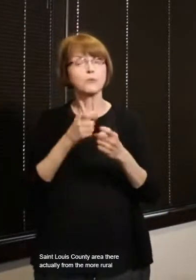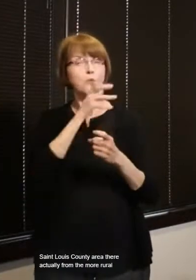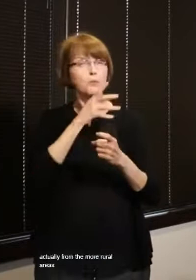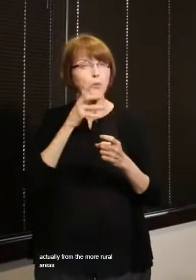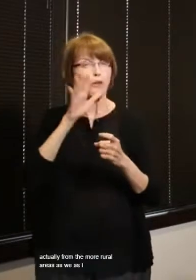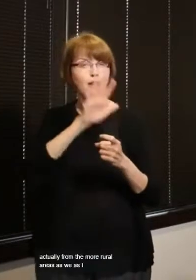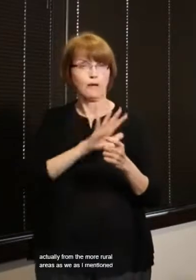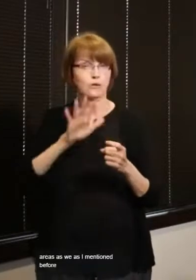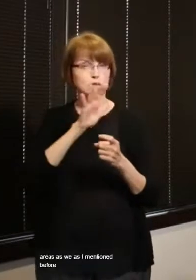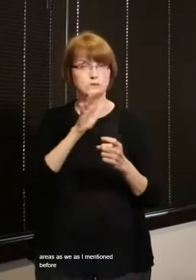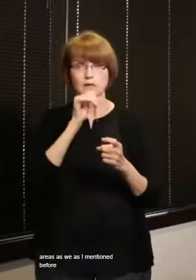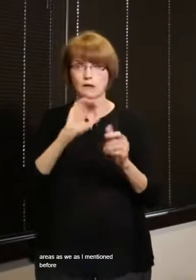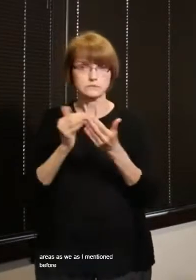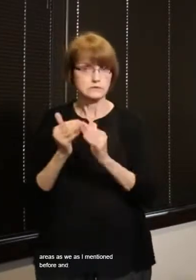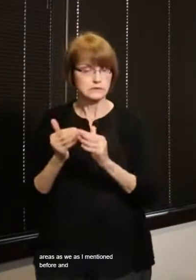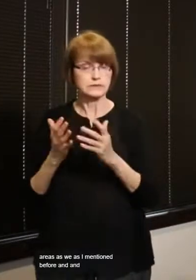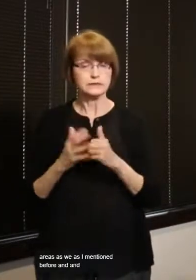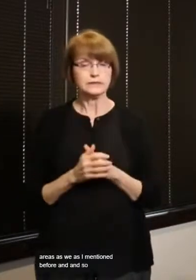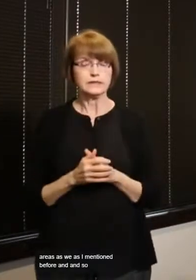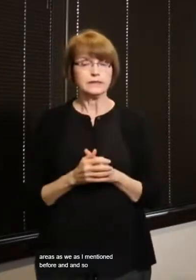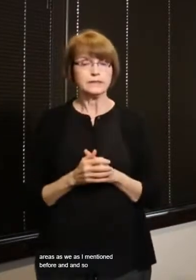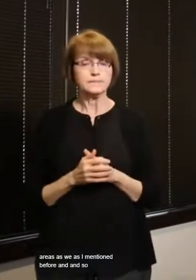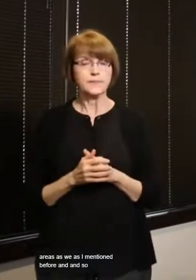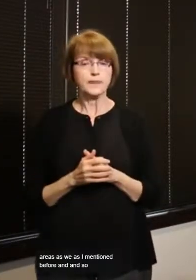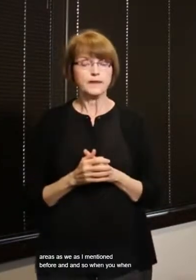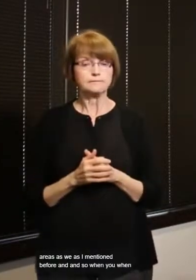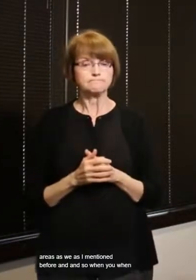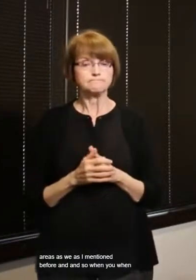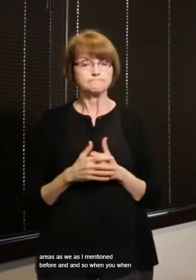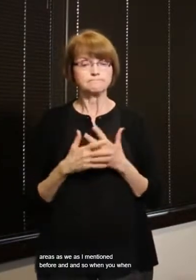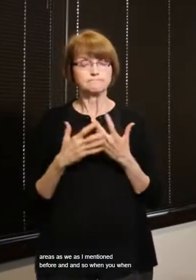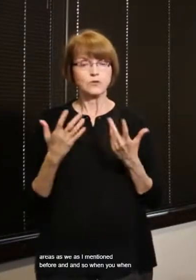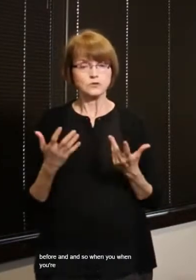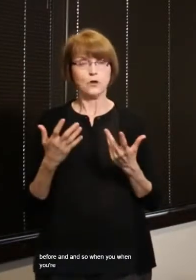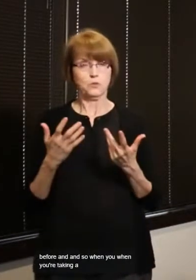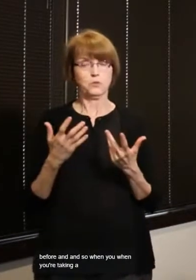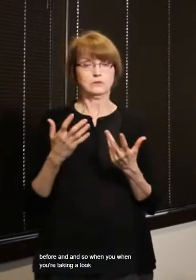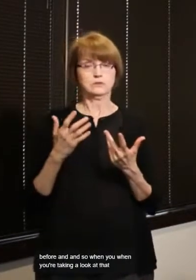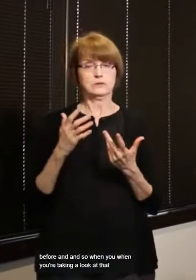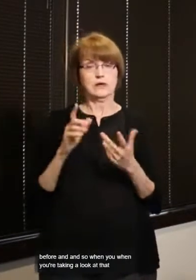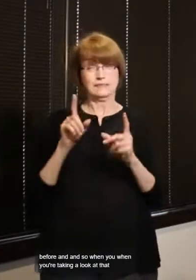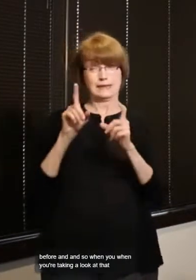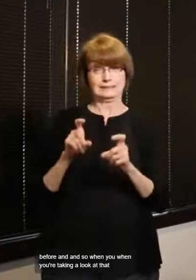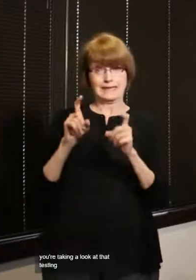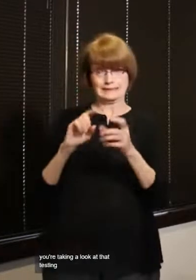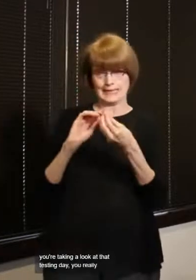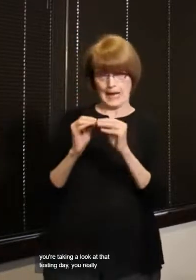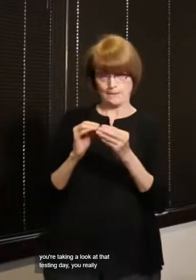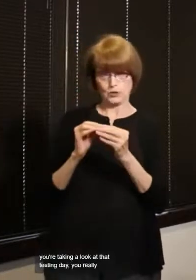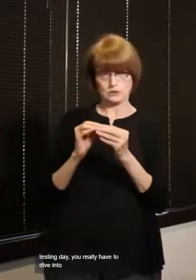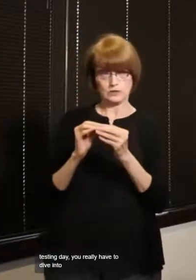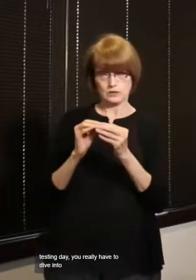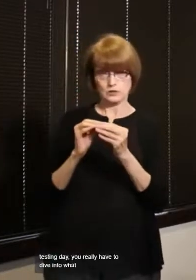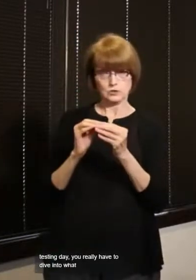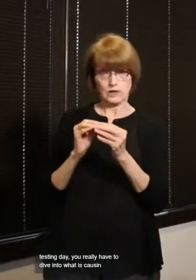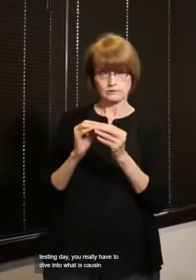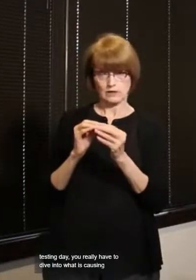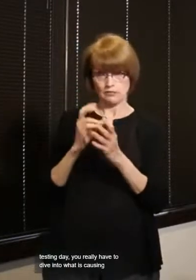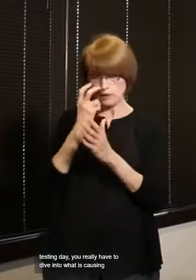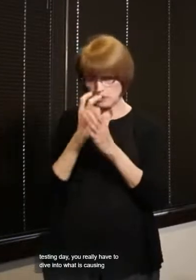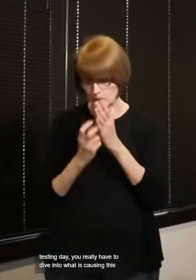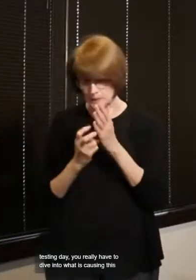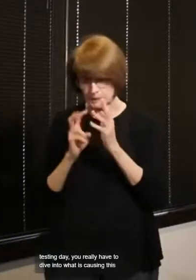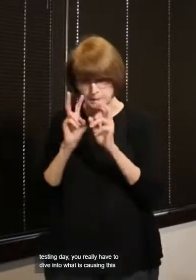I mentioned before. And so when you're taking a look at that testing data, you really have to dive into what is causing